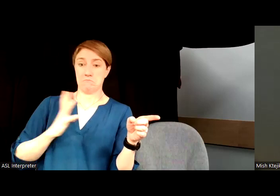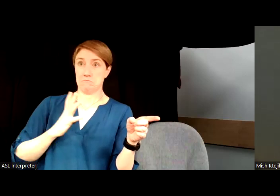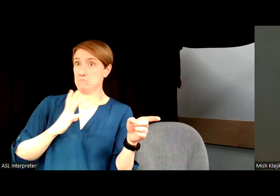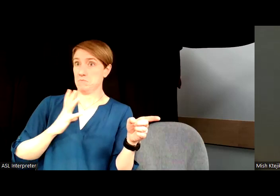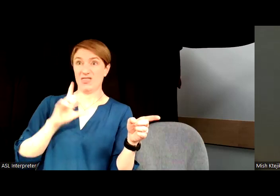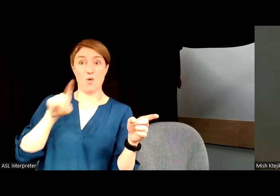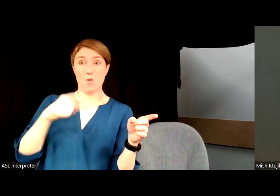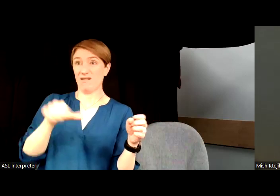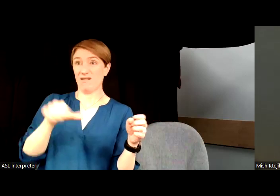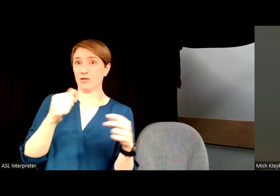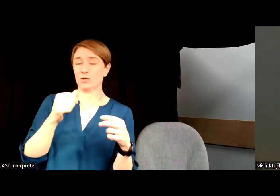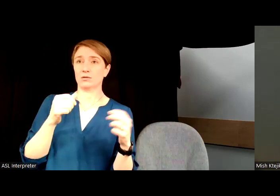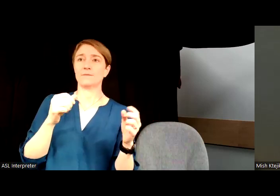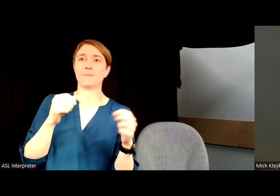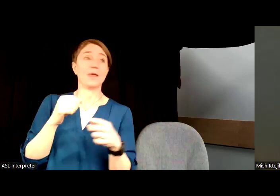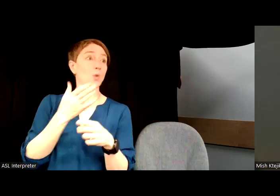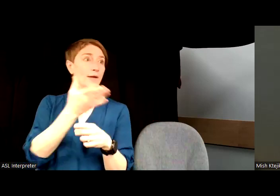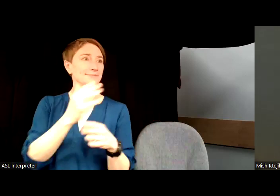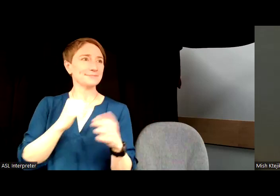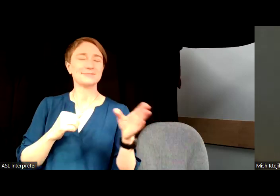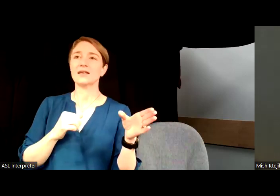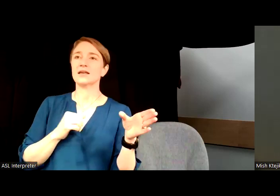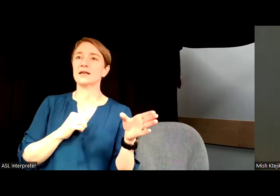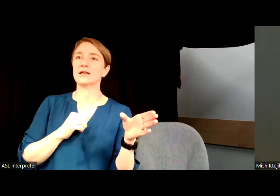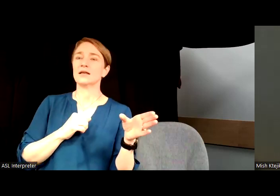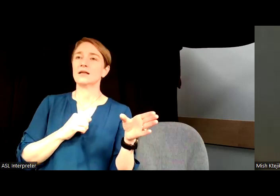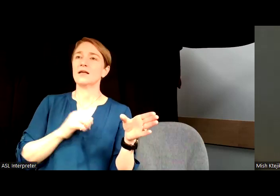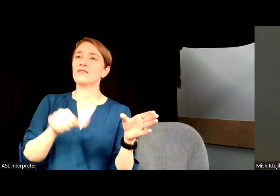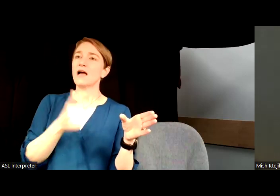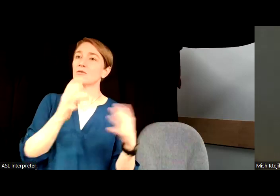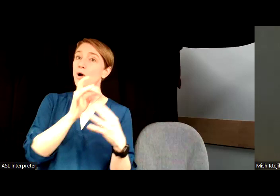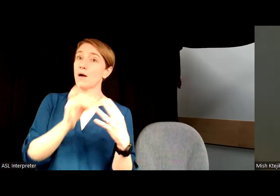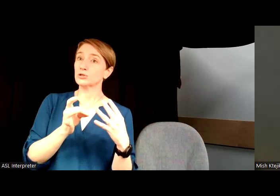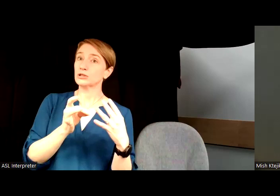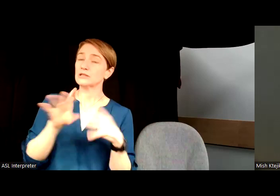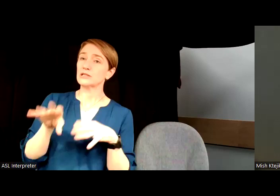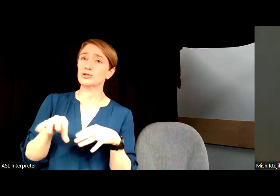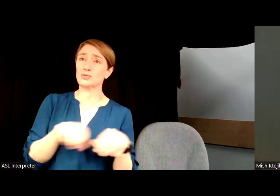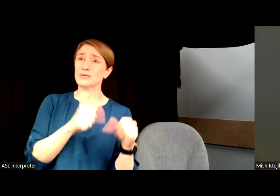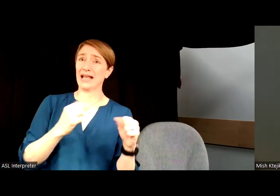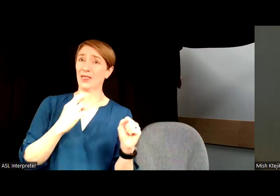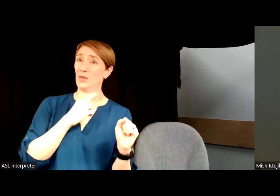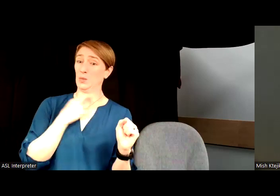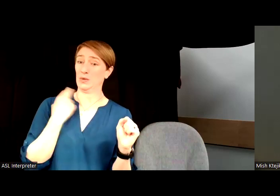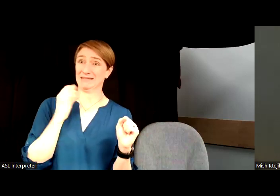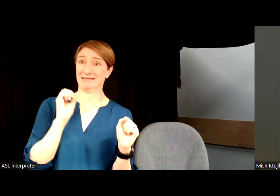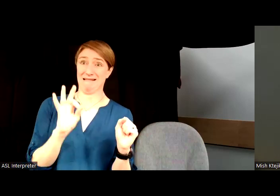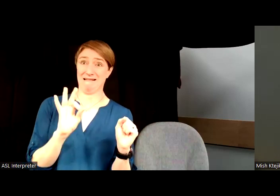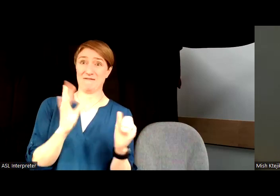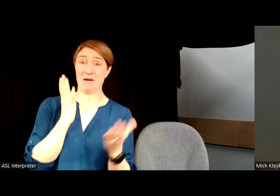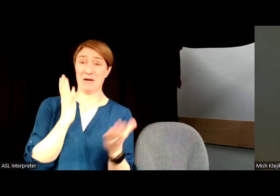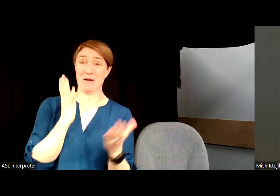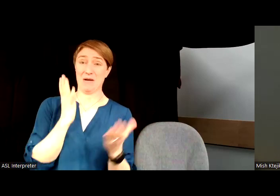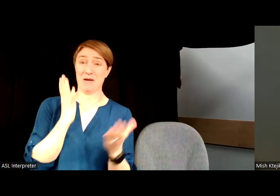only other option is take, Jack, Sandy, go ahead. the only other option is to take the risk of maybe filing